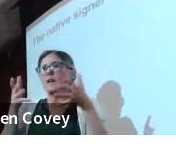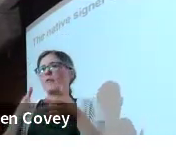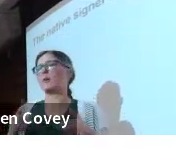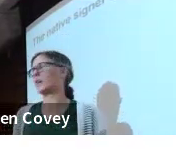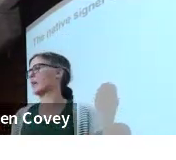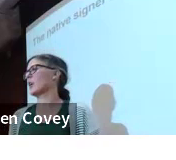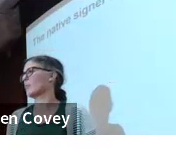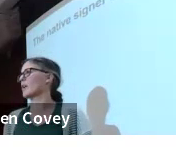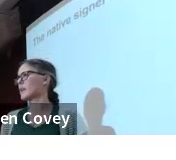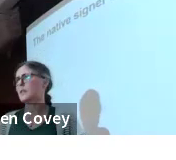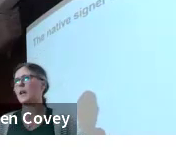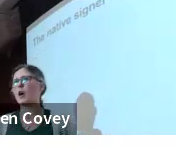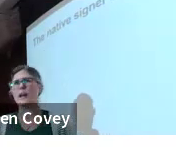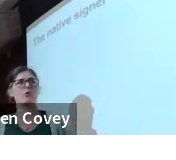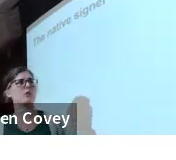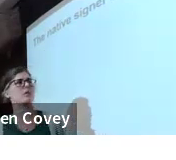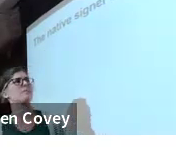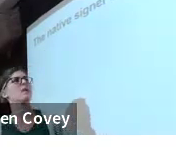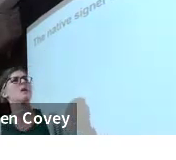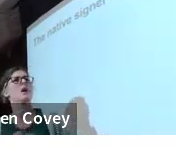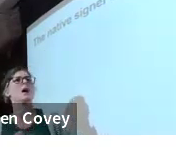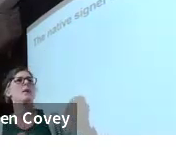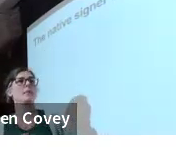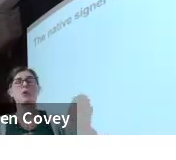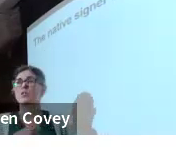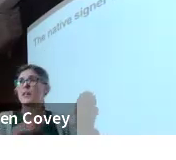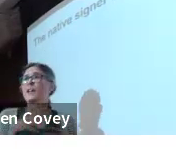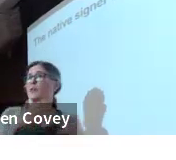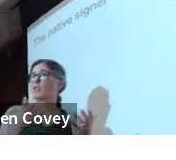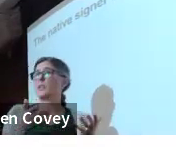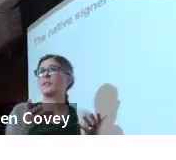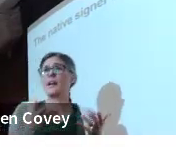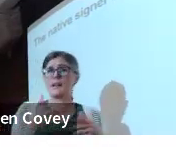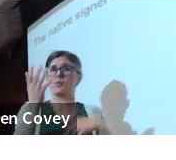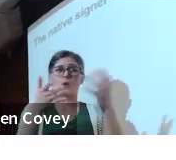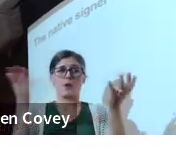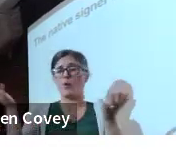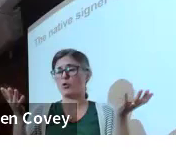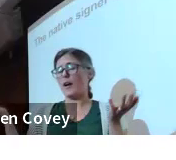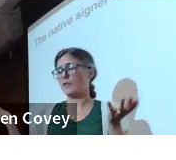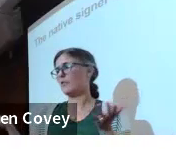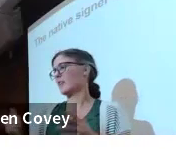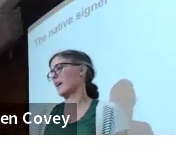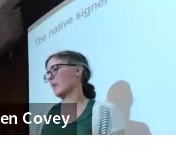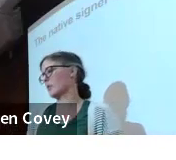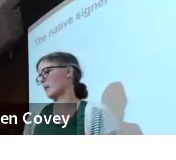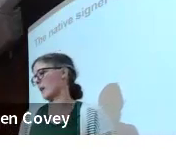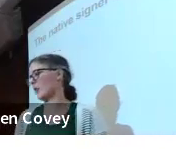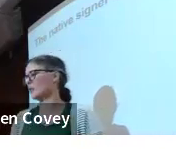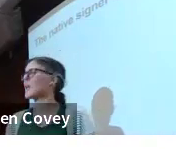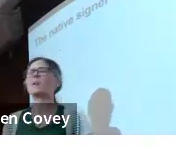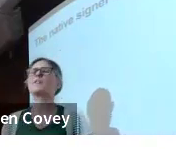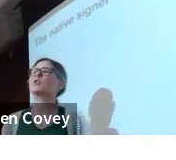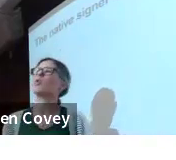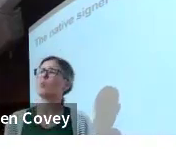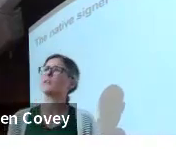of everybody agreeing on what it is that our language is. And because sign languages did that, that's why we also have different sign languages and they're